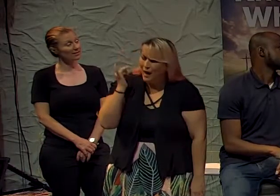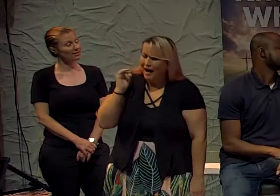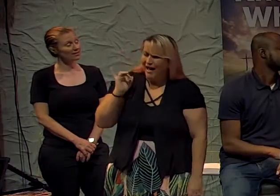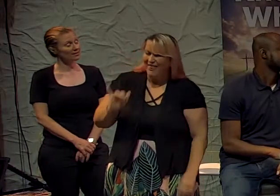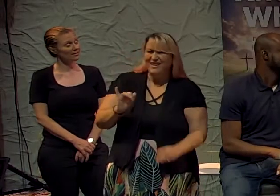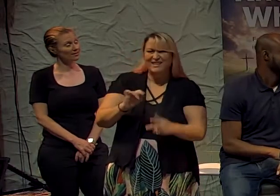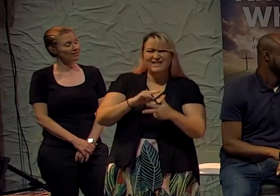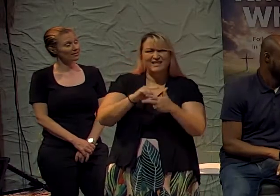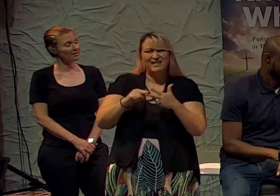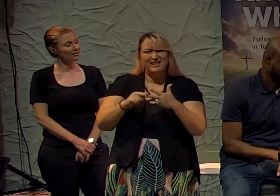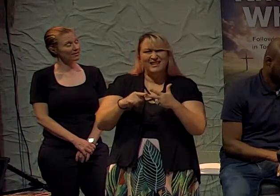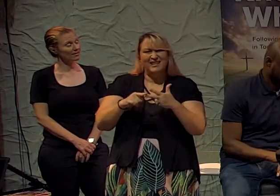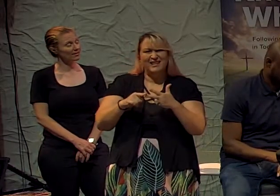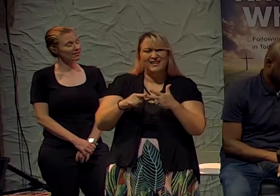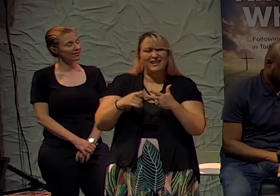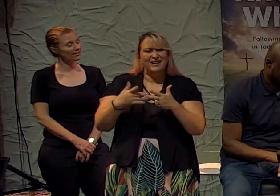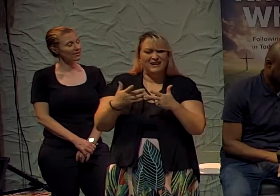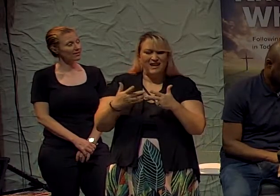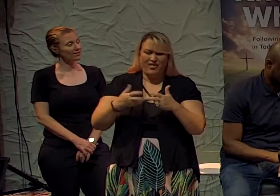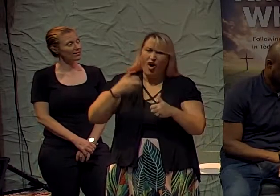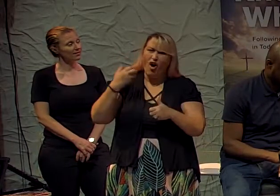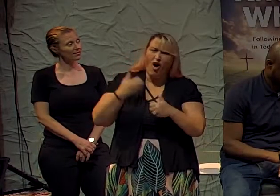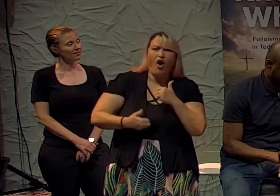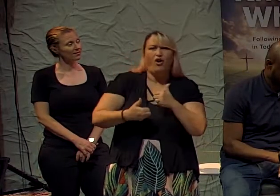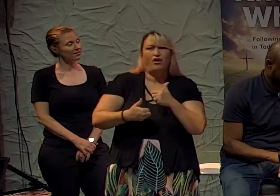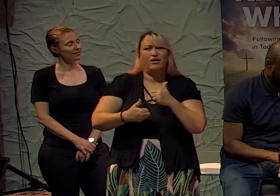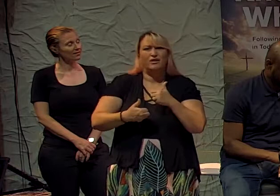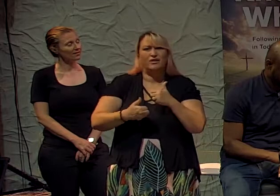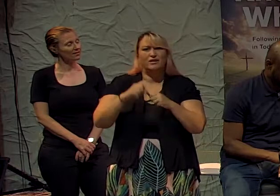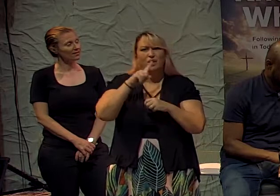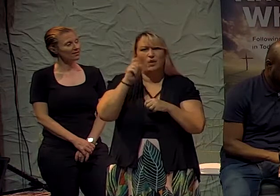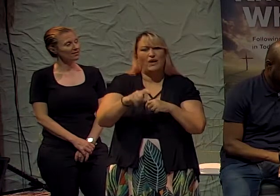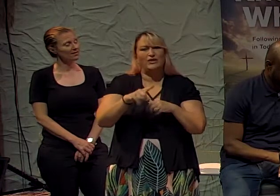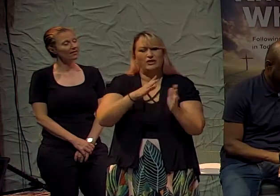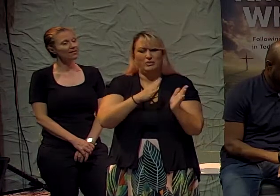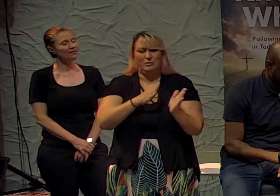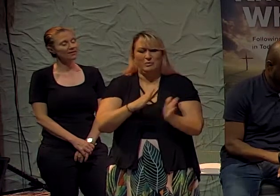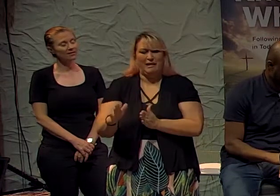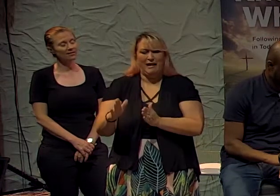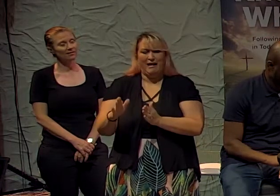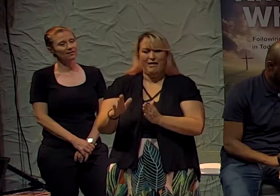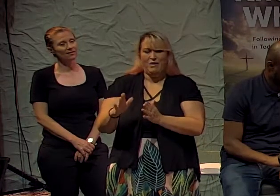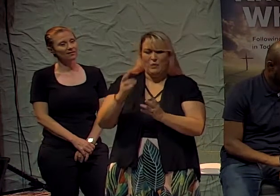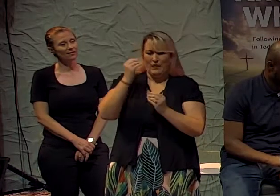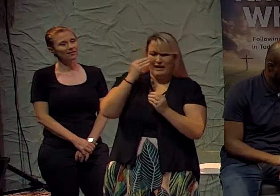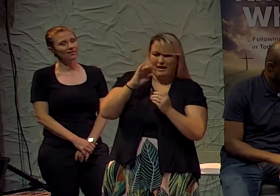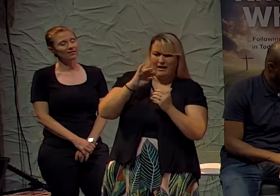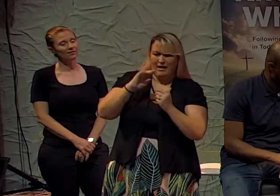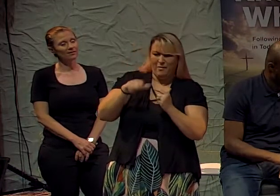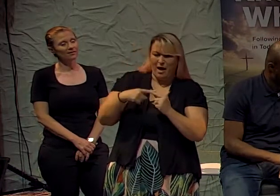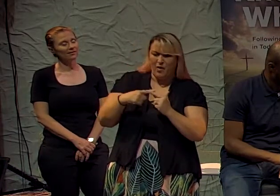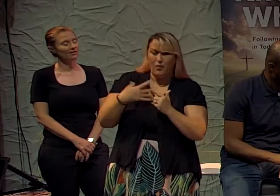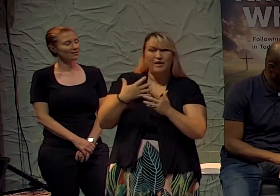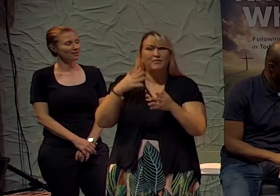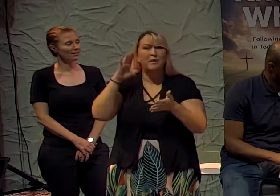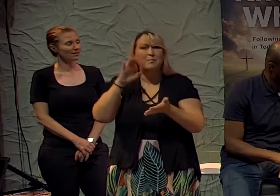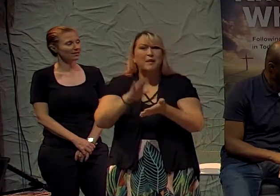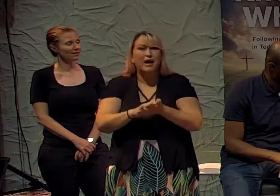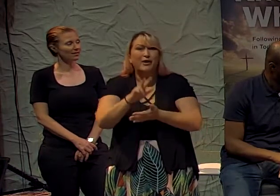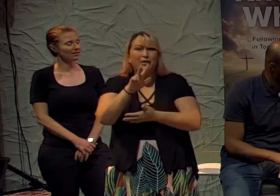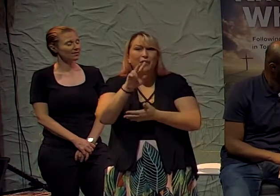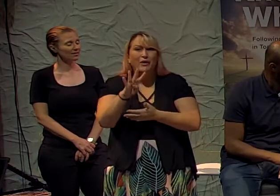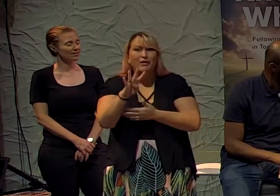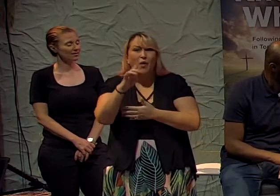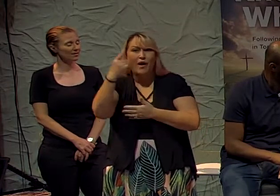of the three is the hardest to plan for or to think about, because we've been married 34 and a half